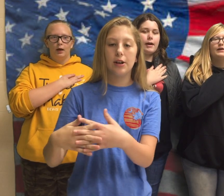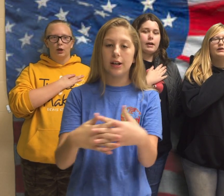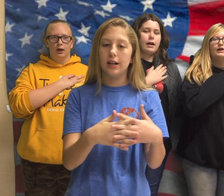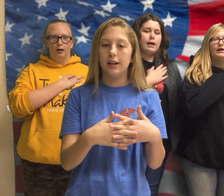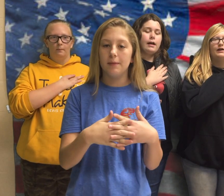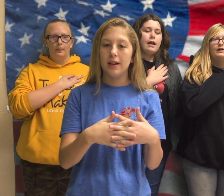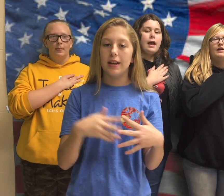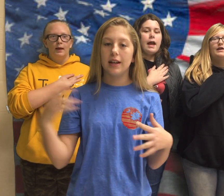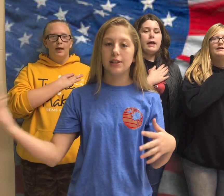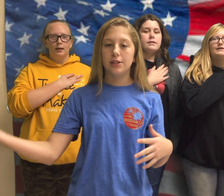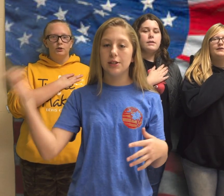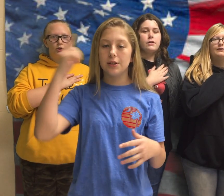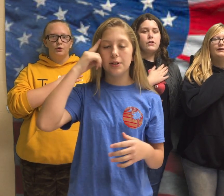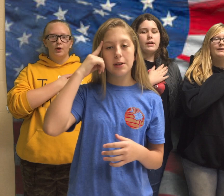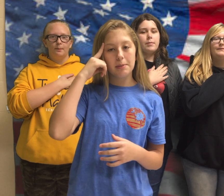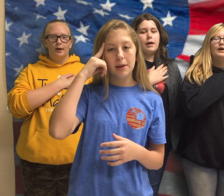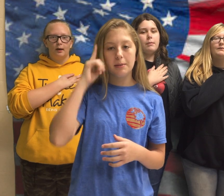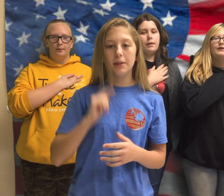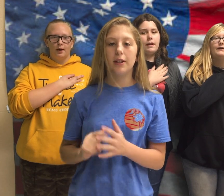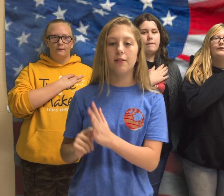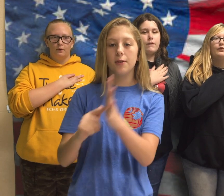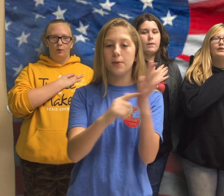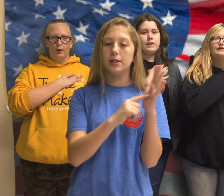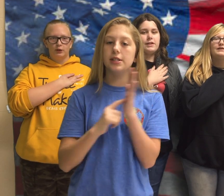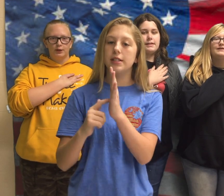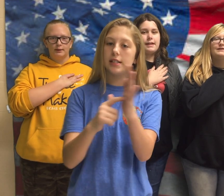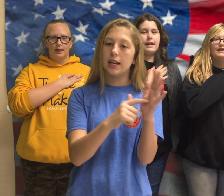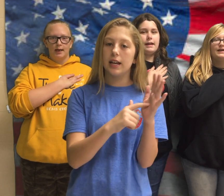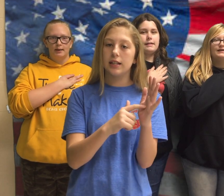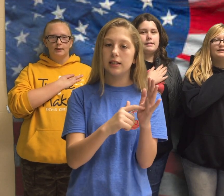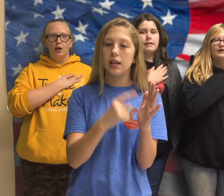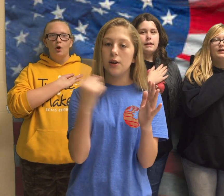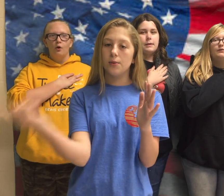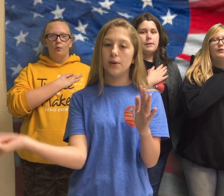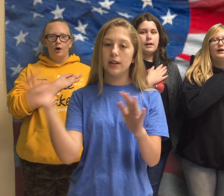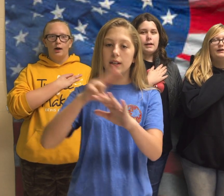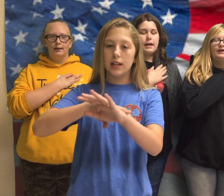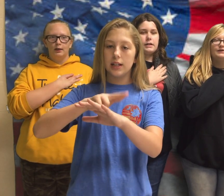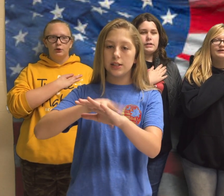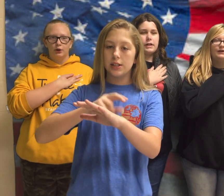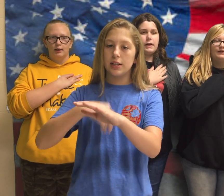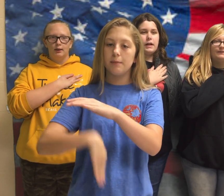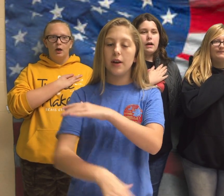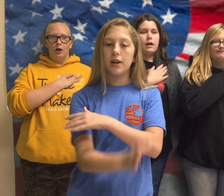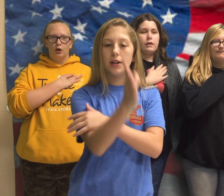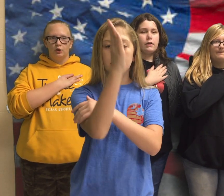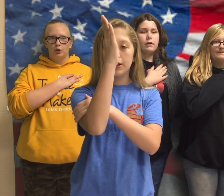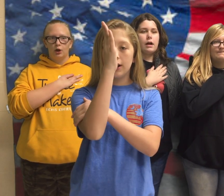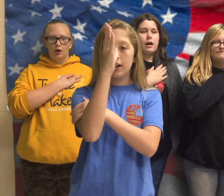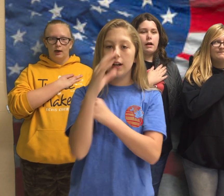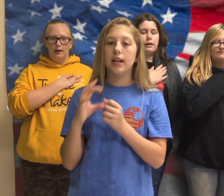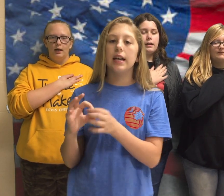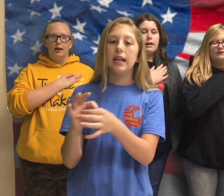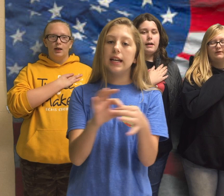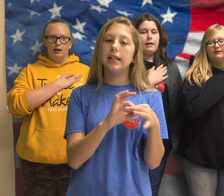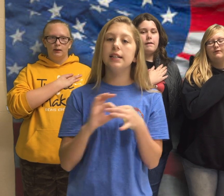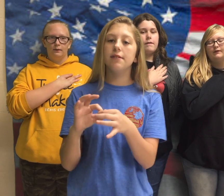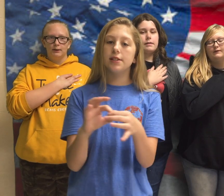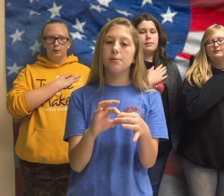of America and to the republic for which it stands, one nation, under